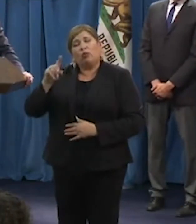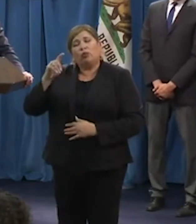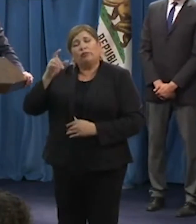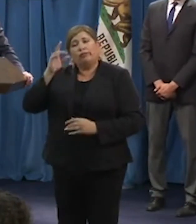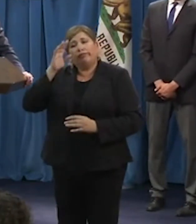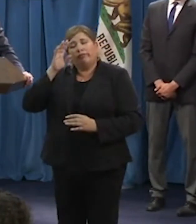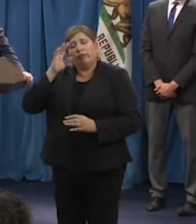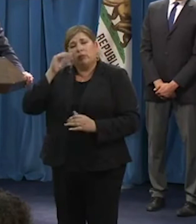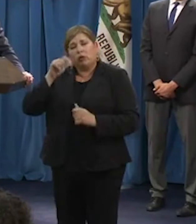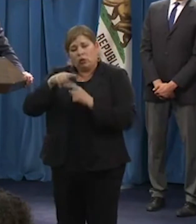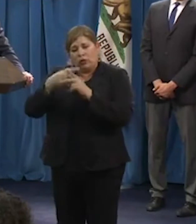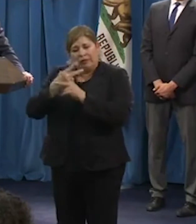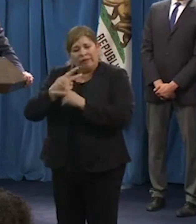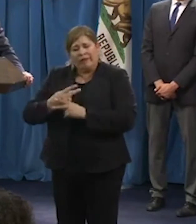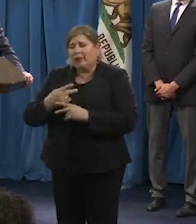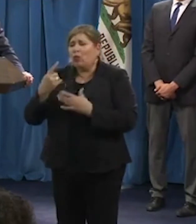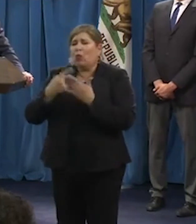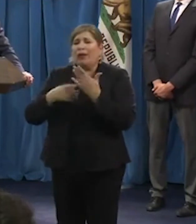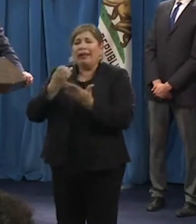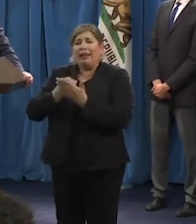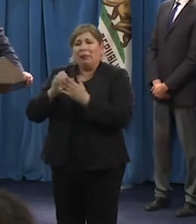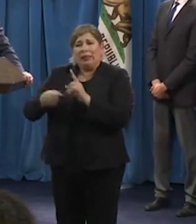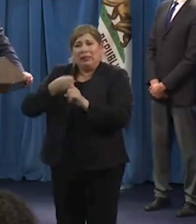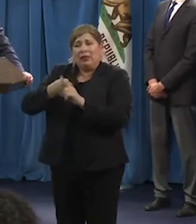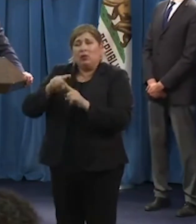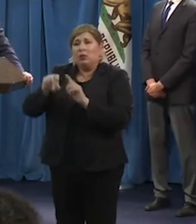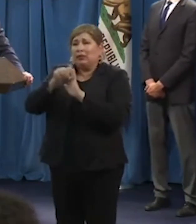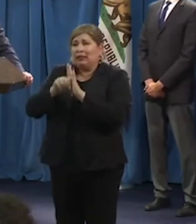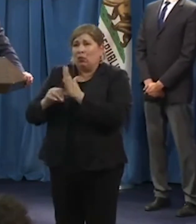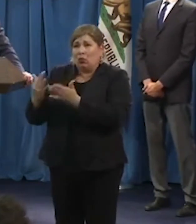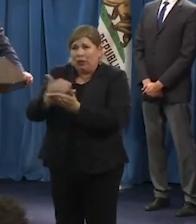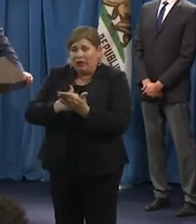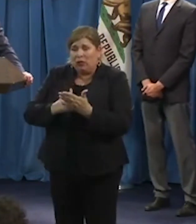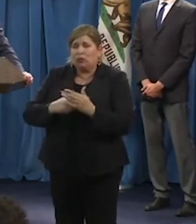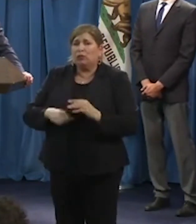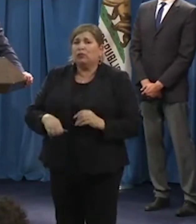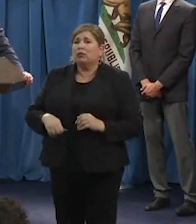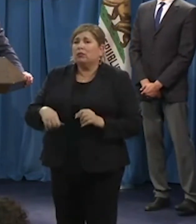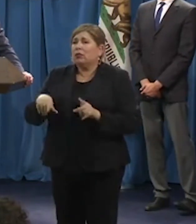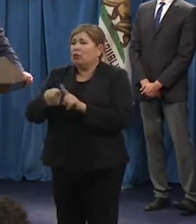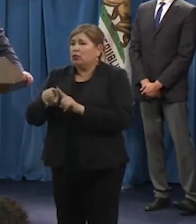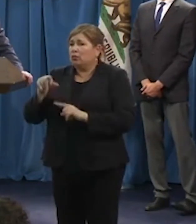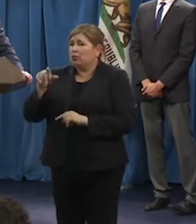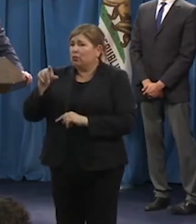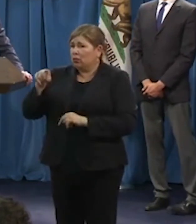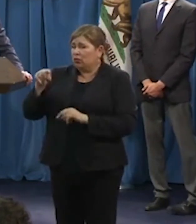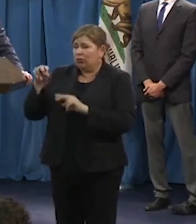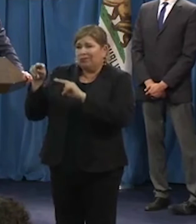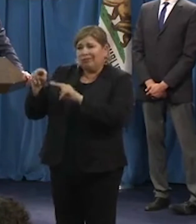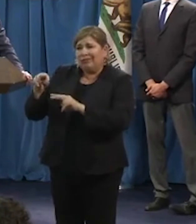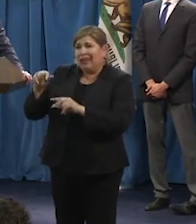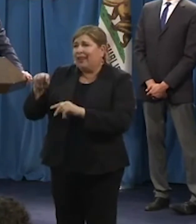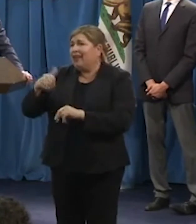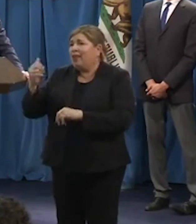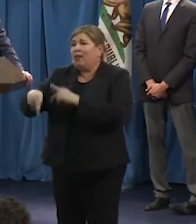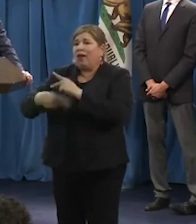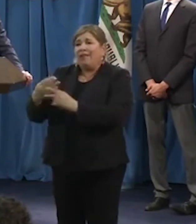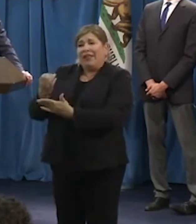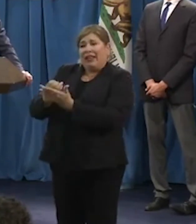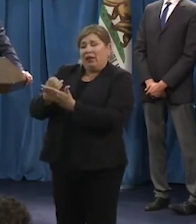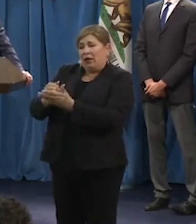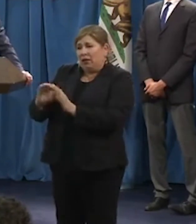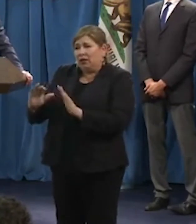be to state revenues? And then are you considering any kind of other economic stimulus type measures